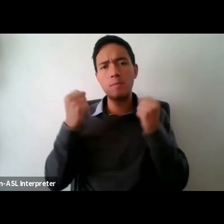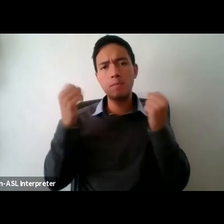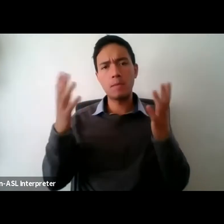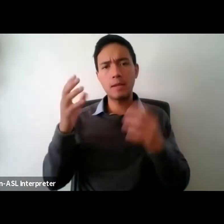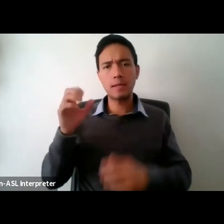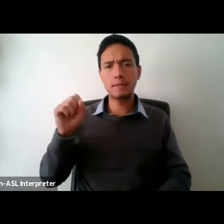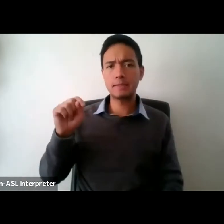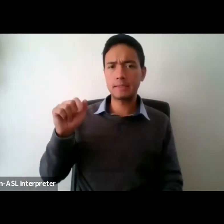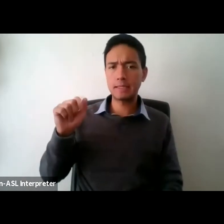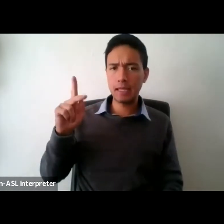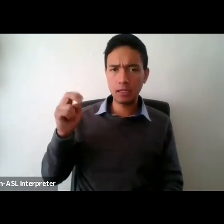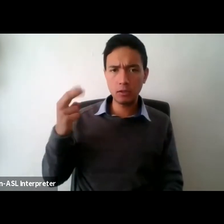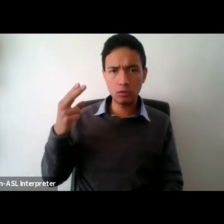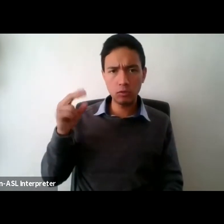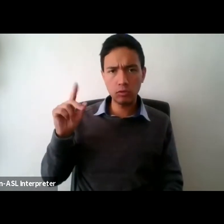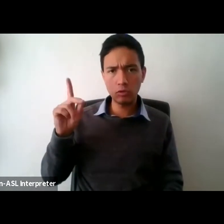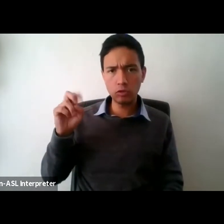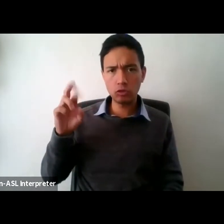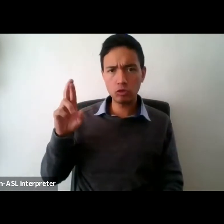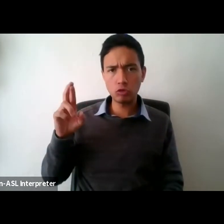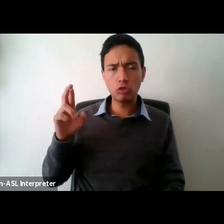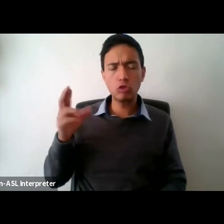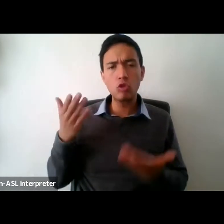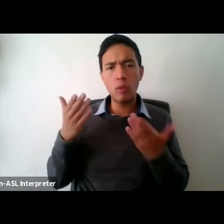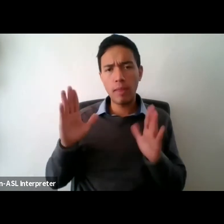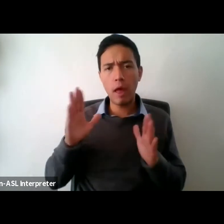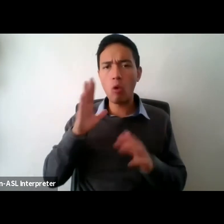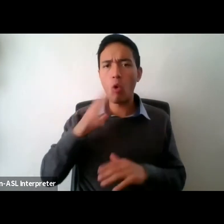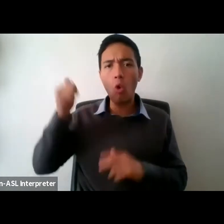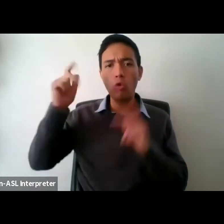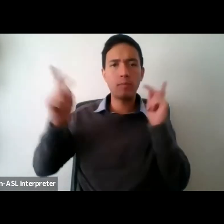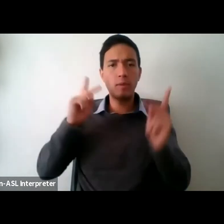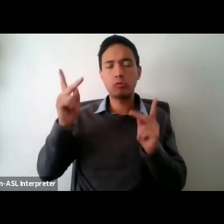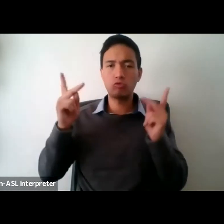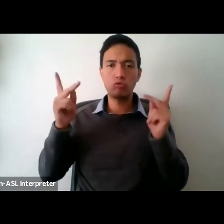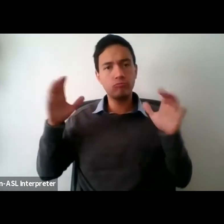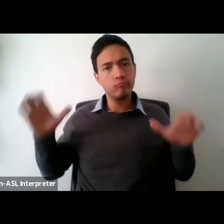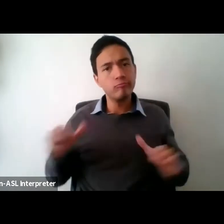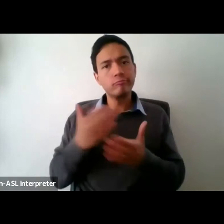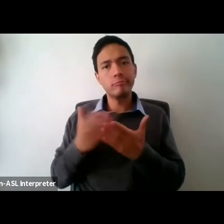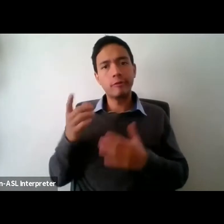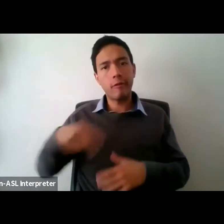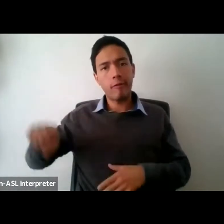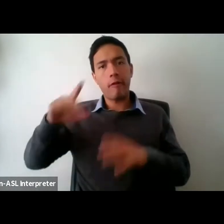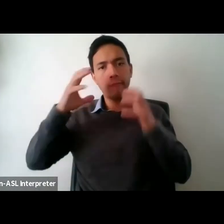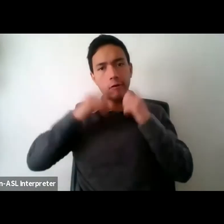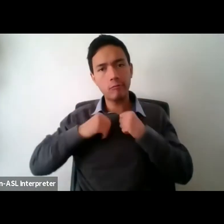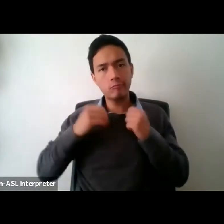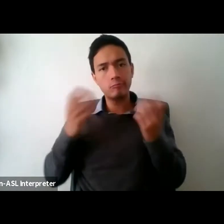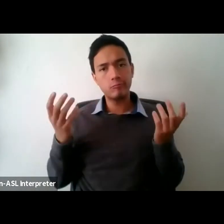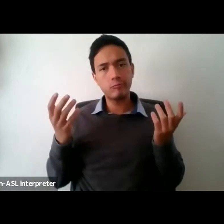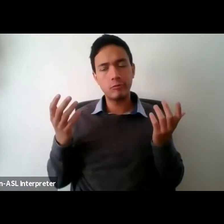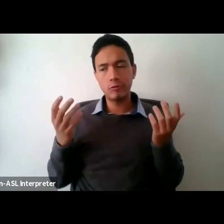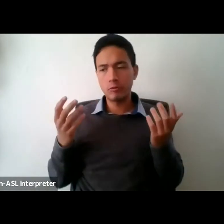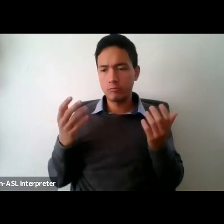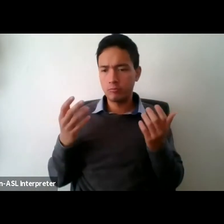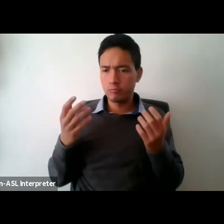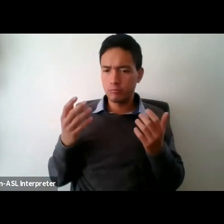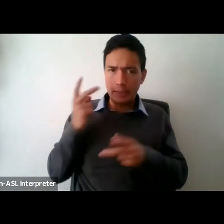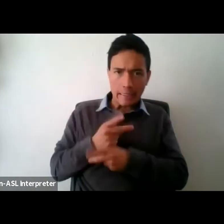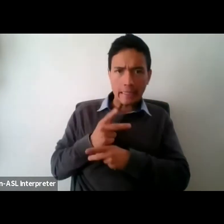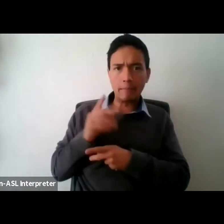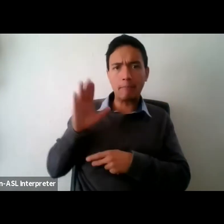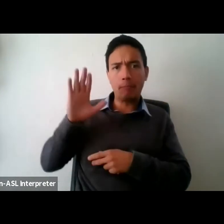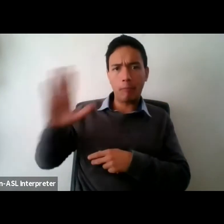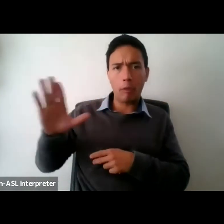enable older persons to do what they value, that is, retaining the ability to make decisions and